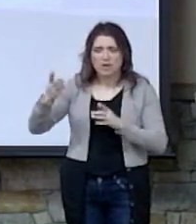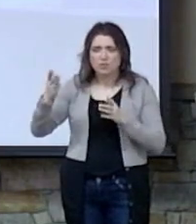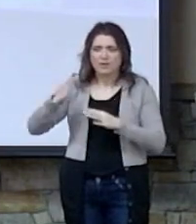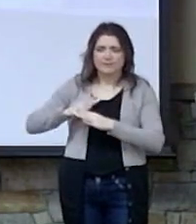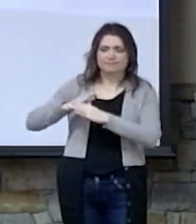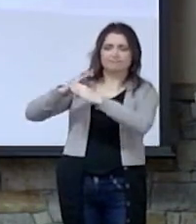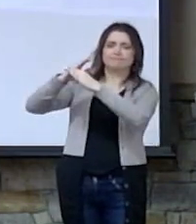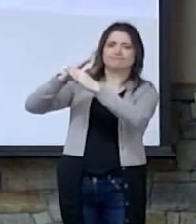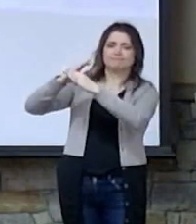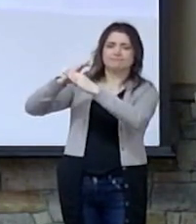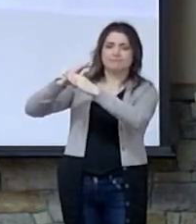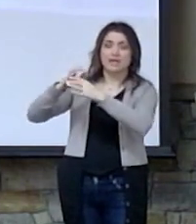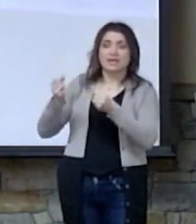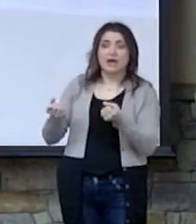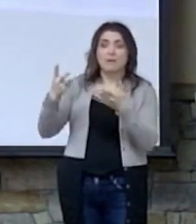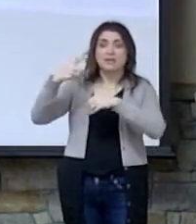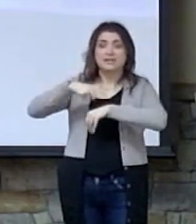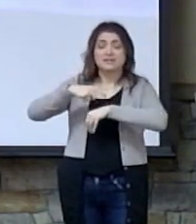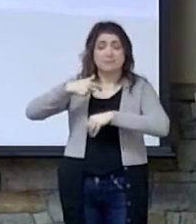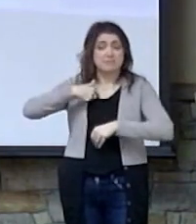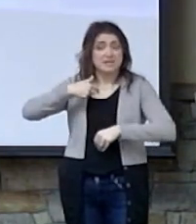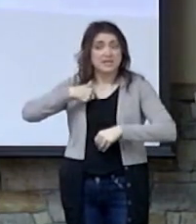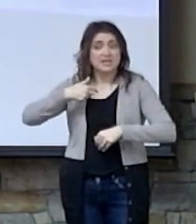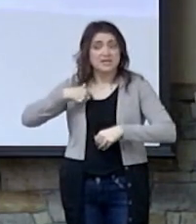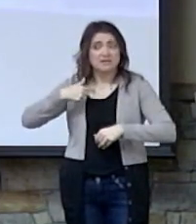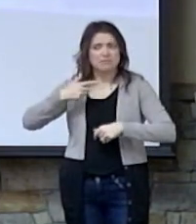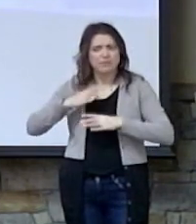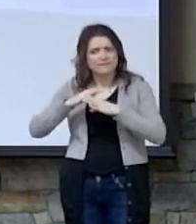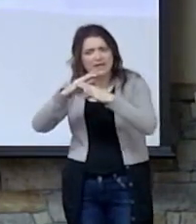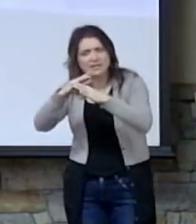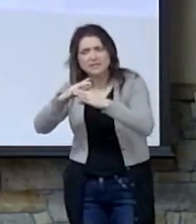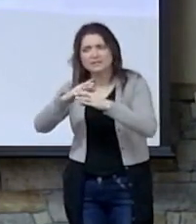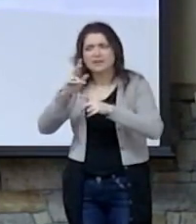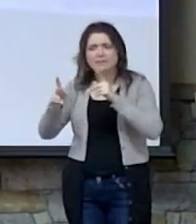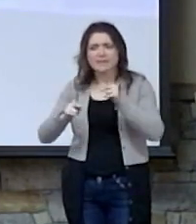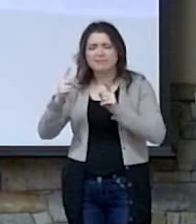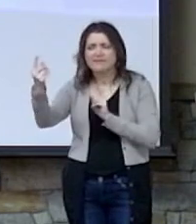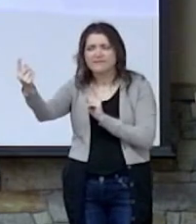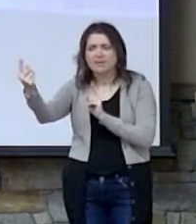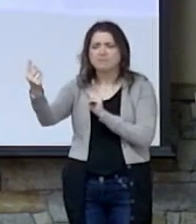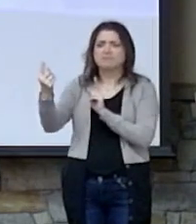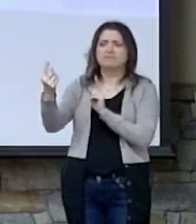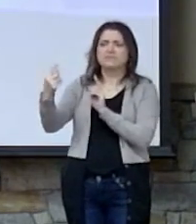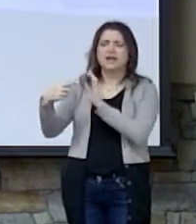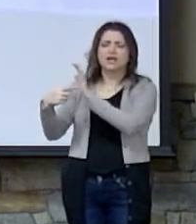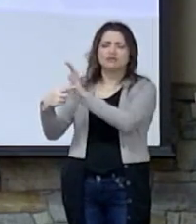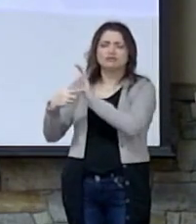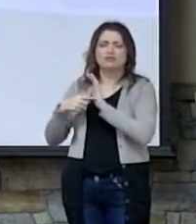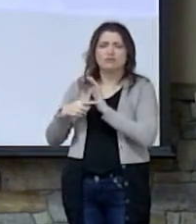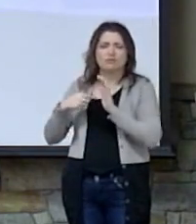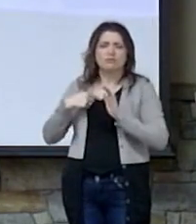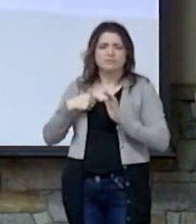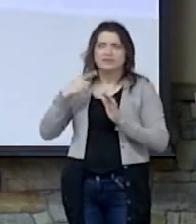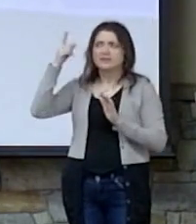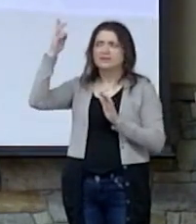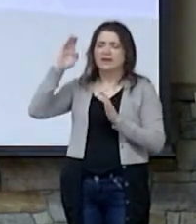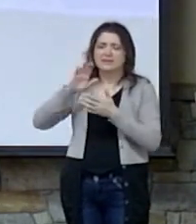have I in my own life prevented somebody else from being able to show the kindness of God towards